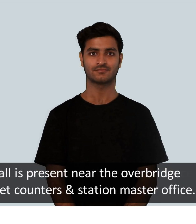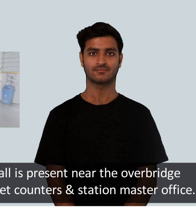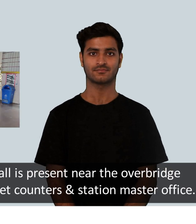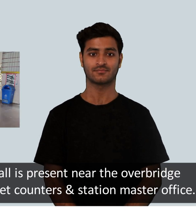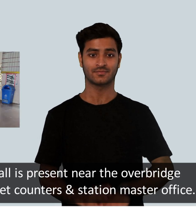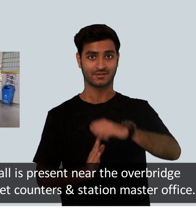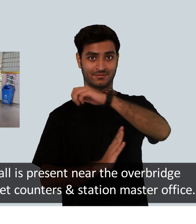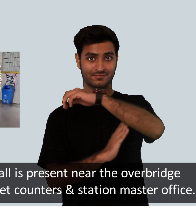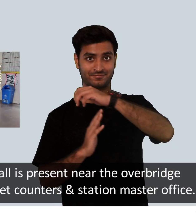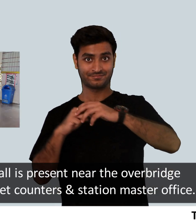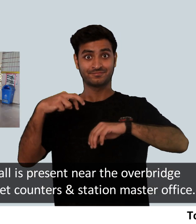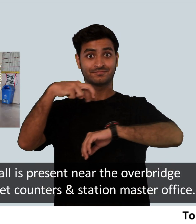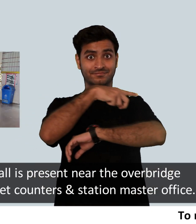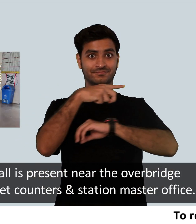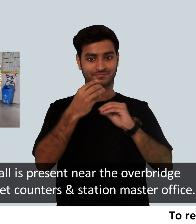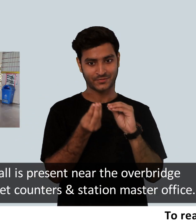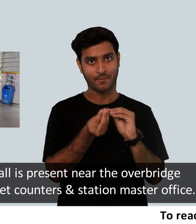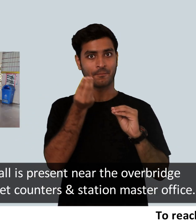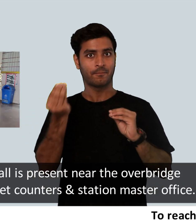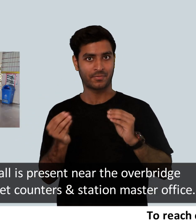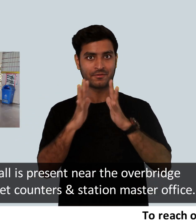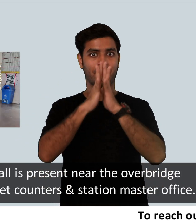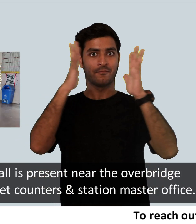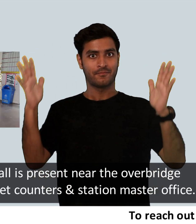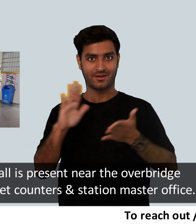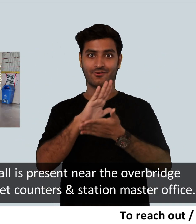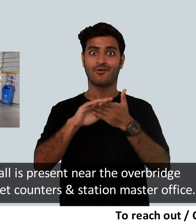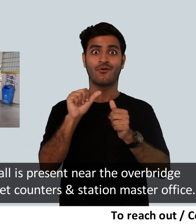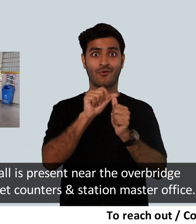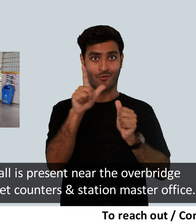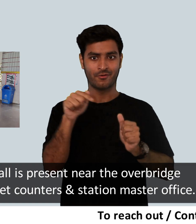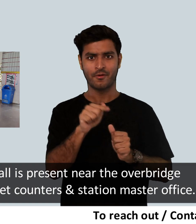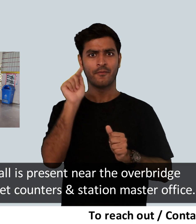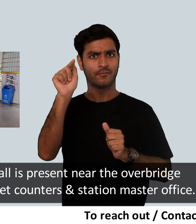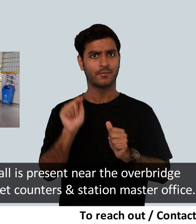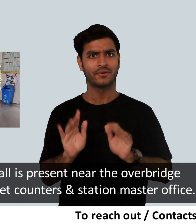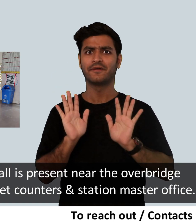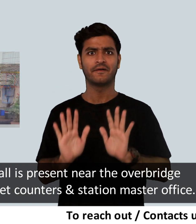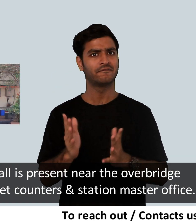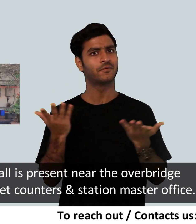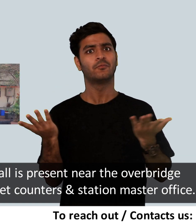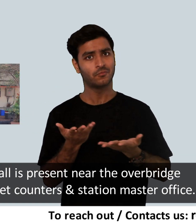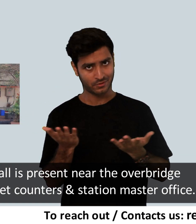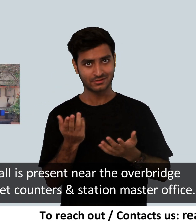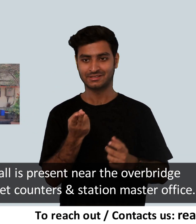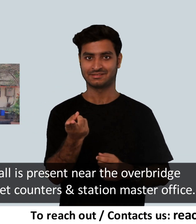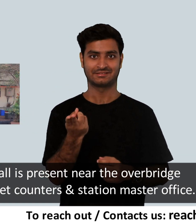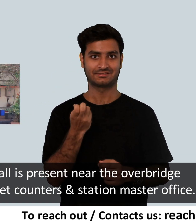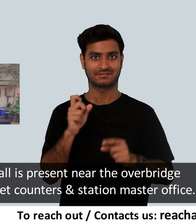The main hall is present near the overbridge, which has ticket counters and station master office.